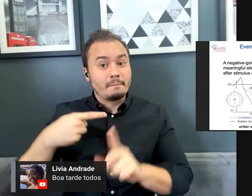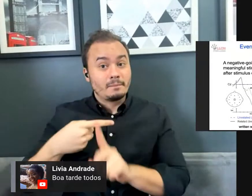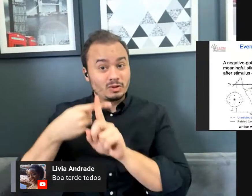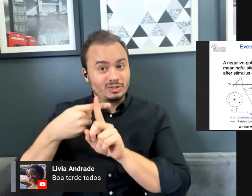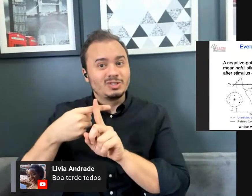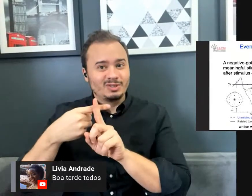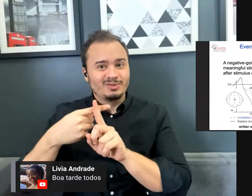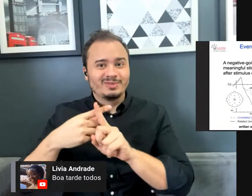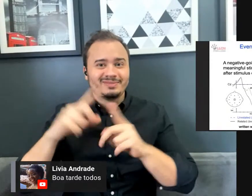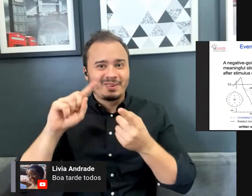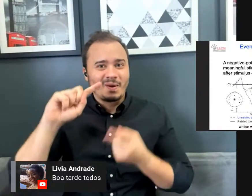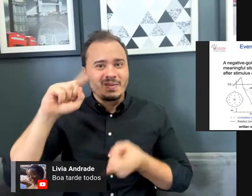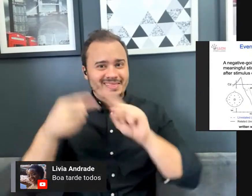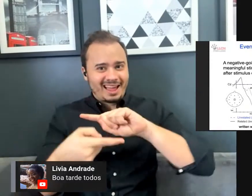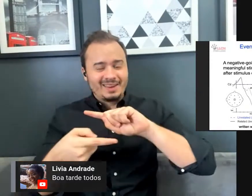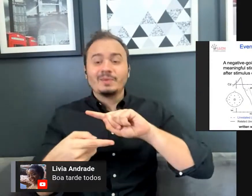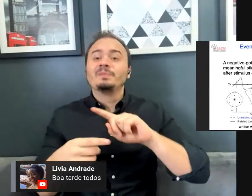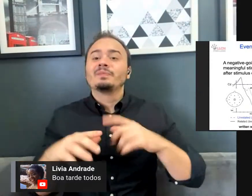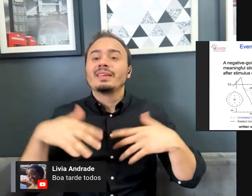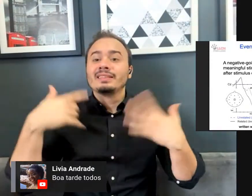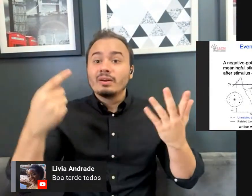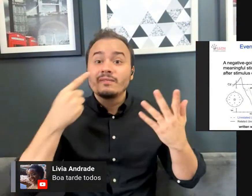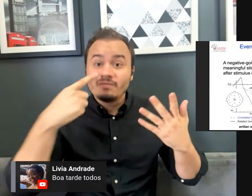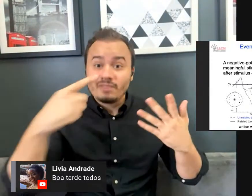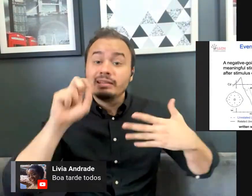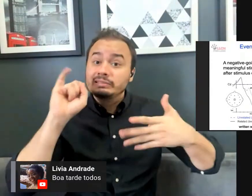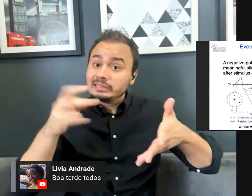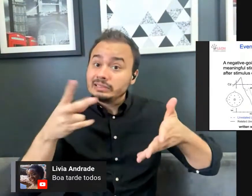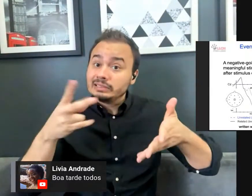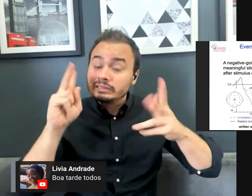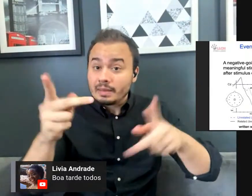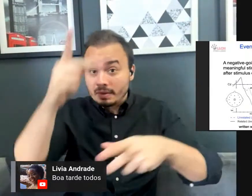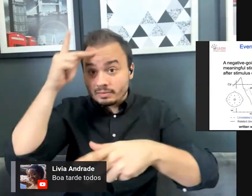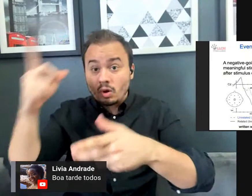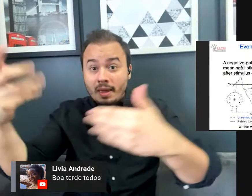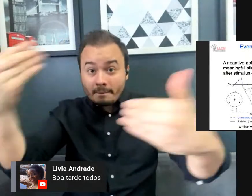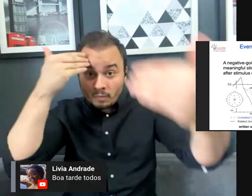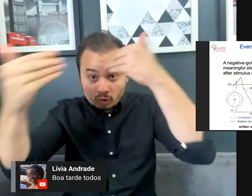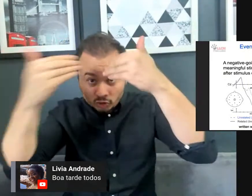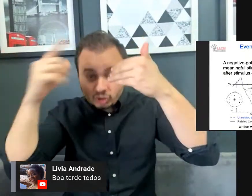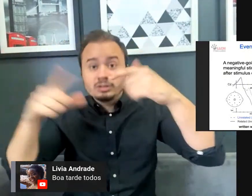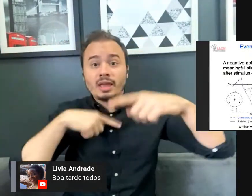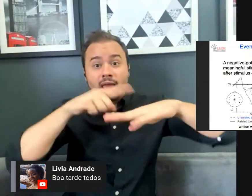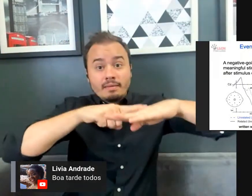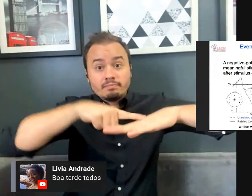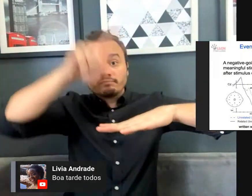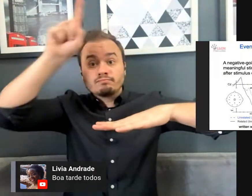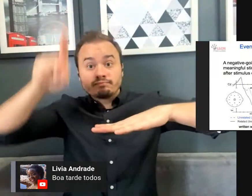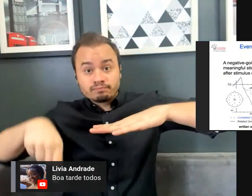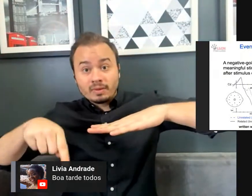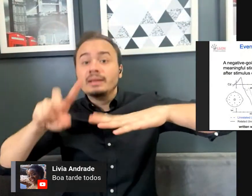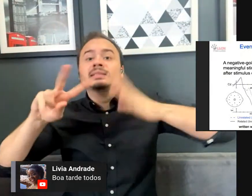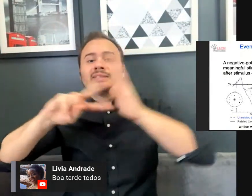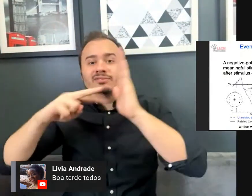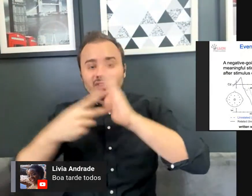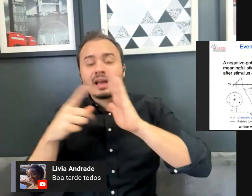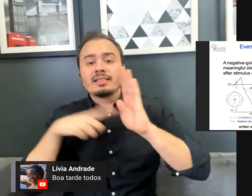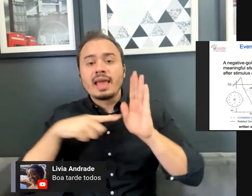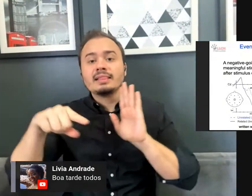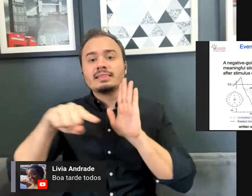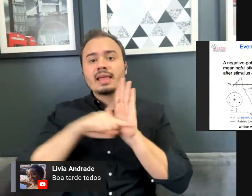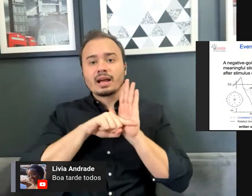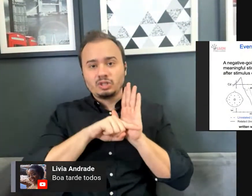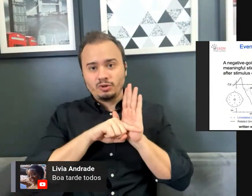after stimulus onset. And I'm showing here an example from written words where you see a more